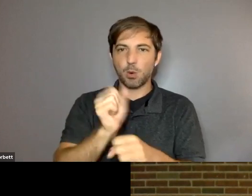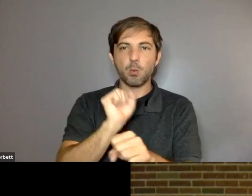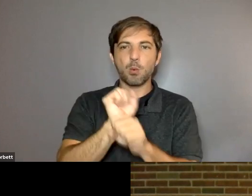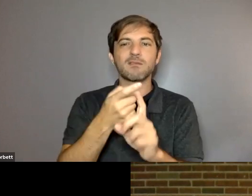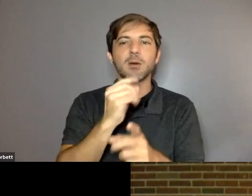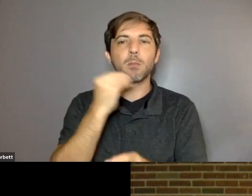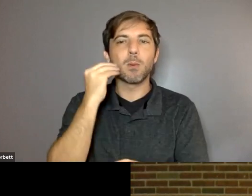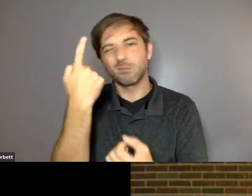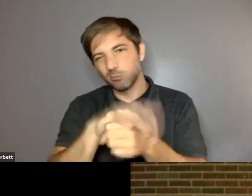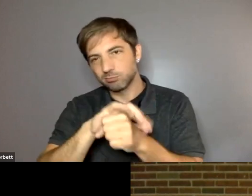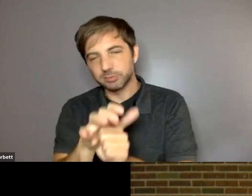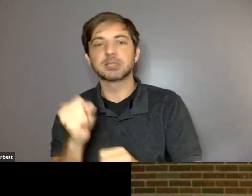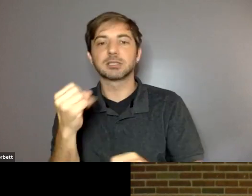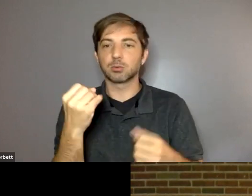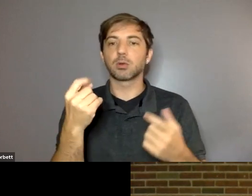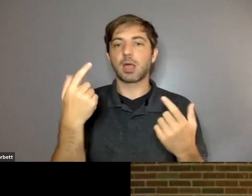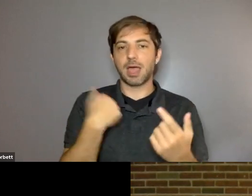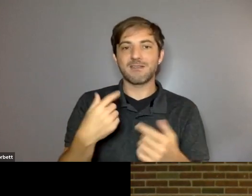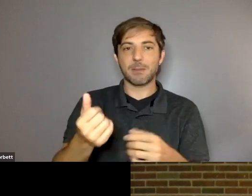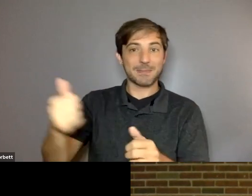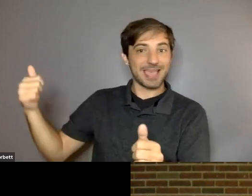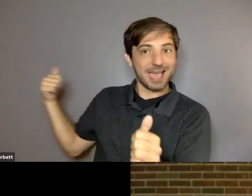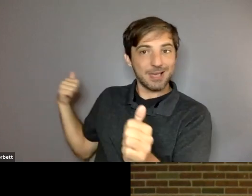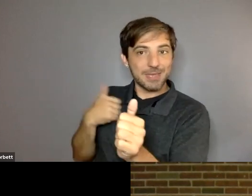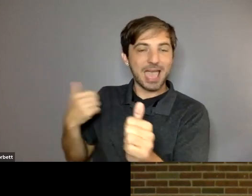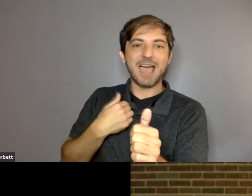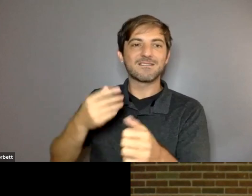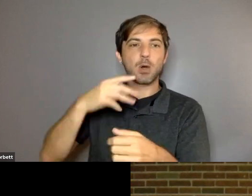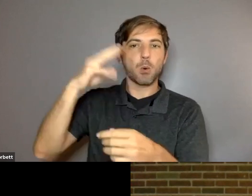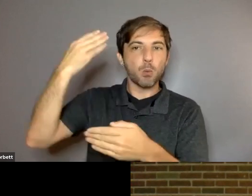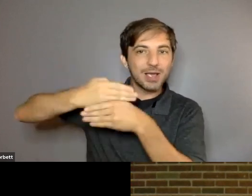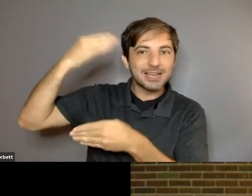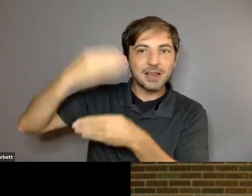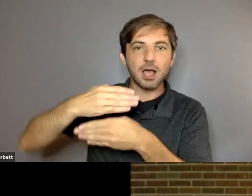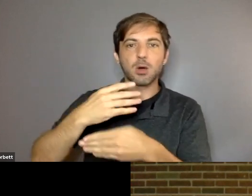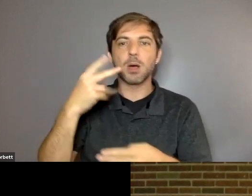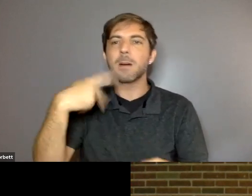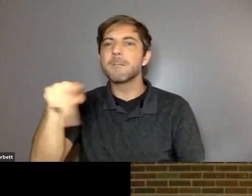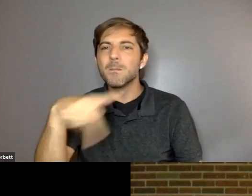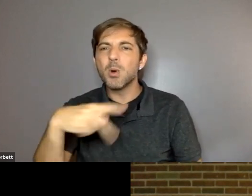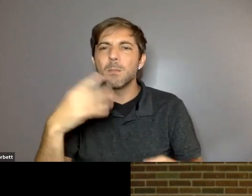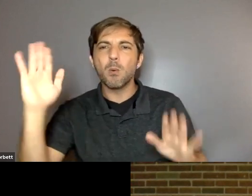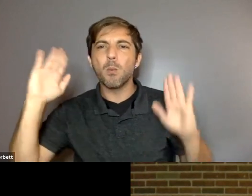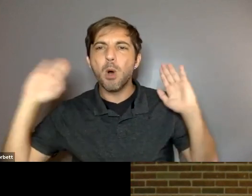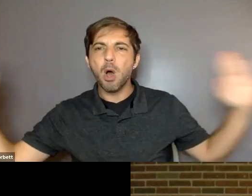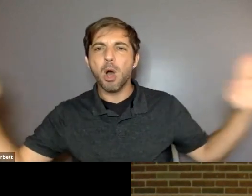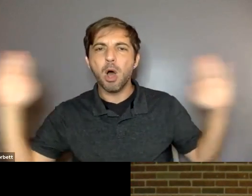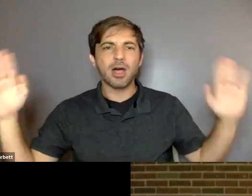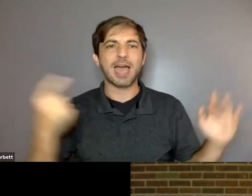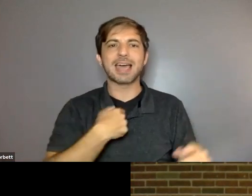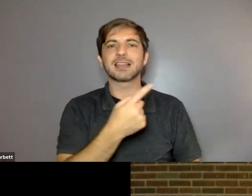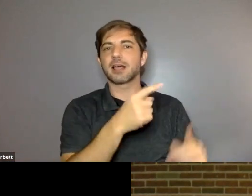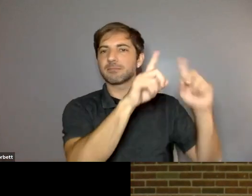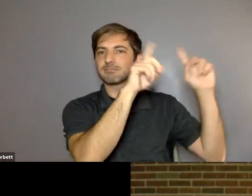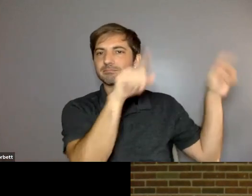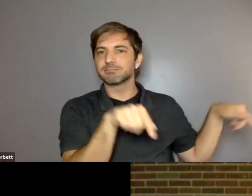I have behind me a window, a purple wall, a colorful painting by a local artist I always like to credit. His